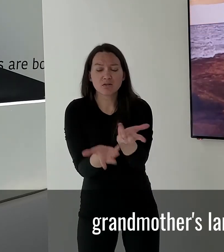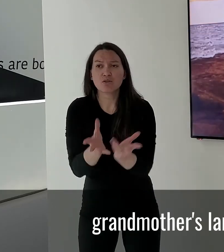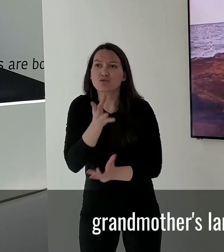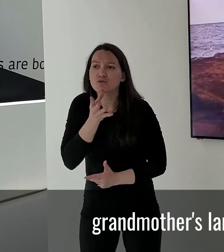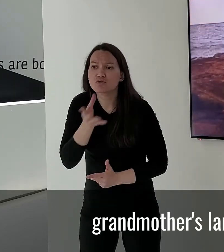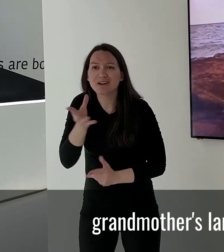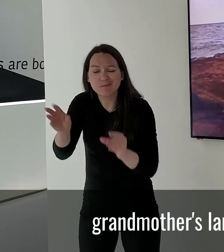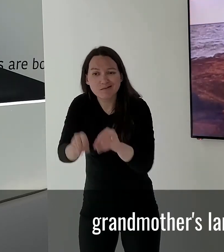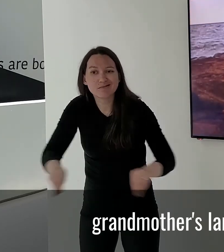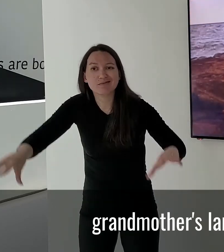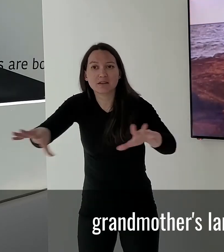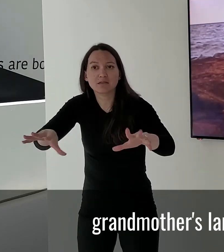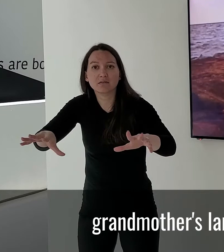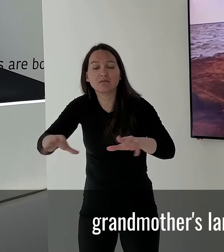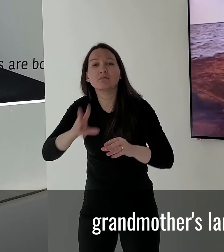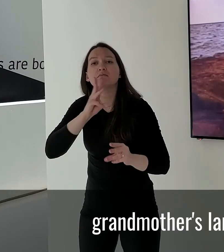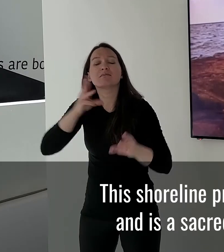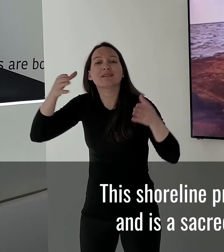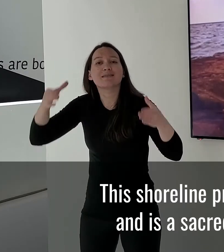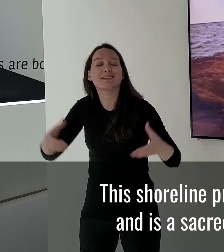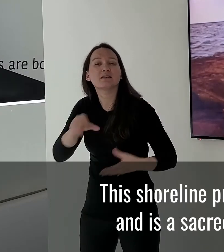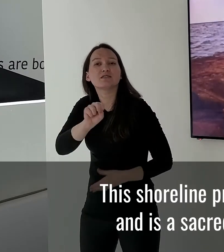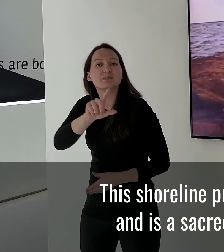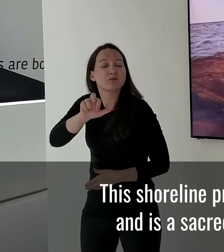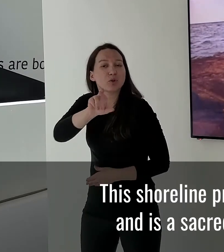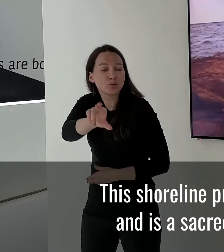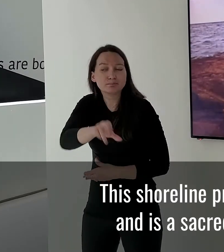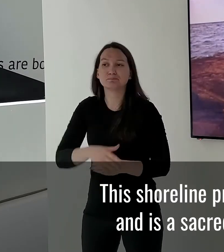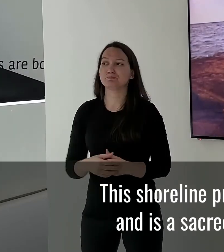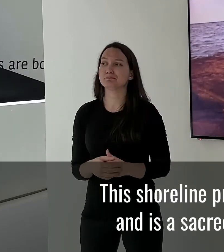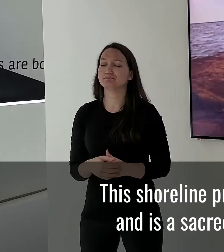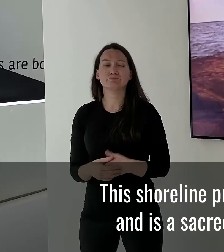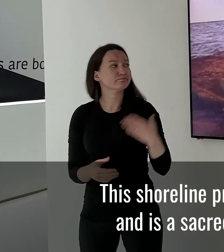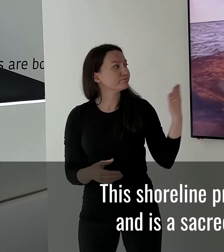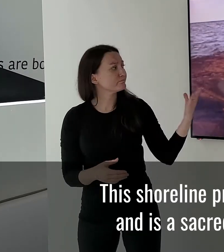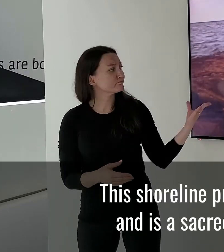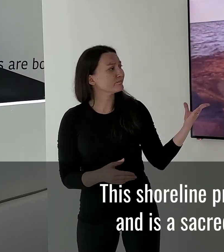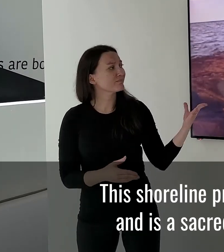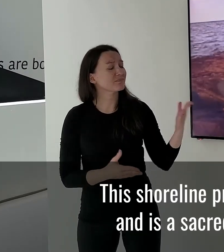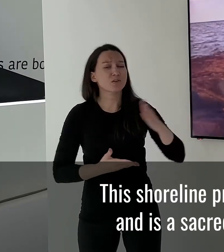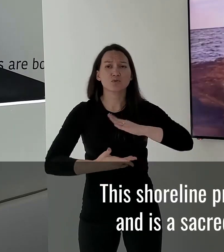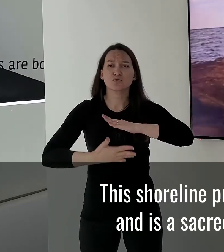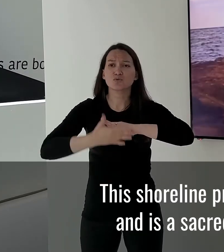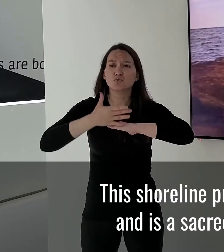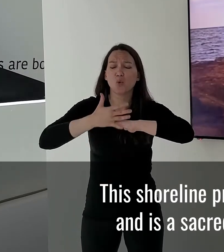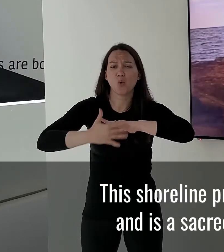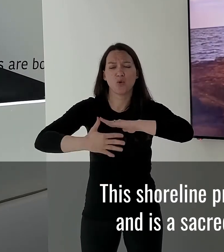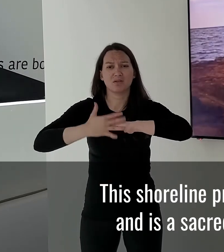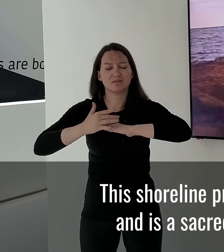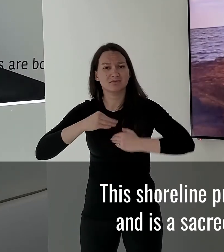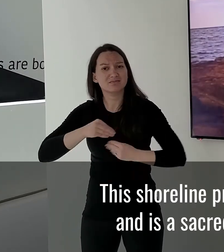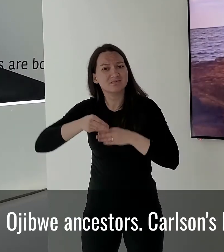Superior. This shore provided a livelihood and is a sacred location for her